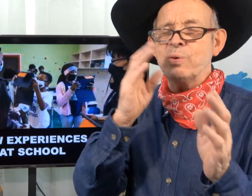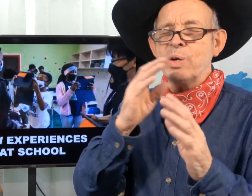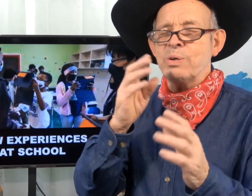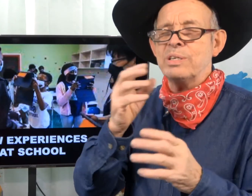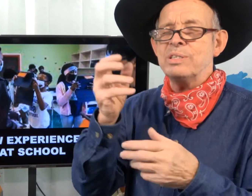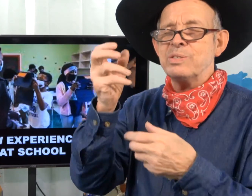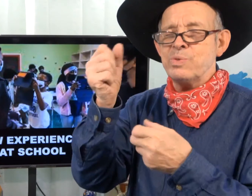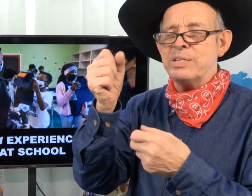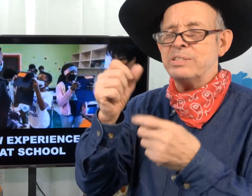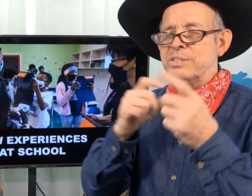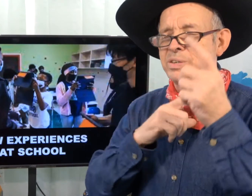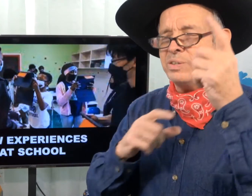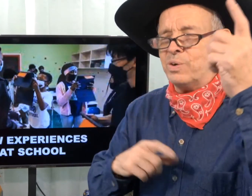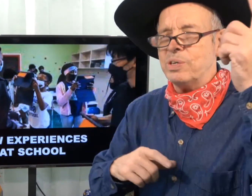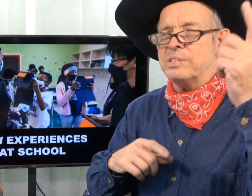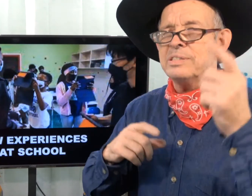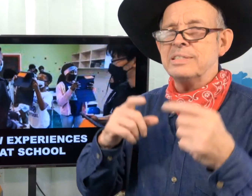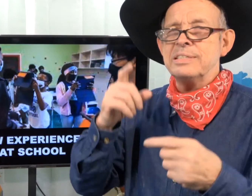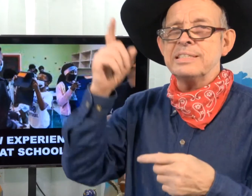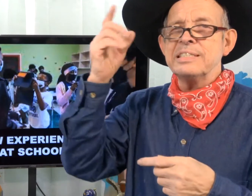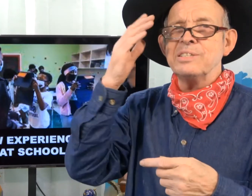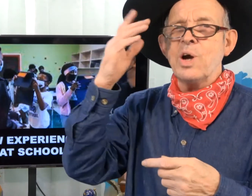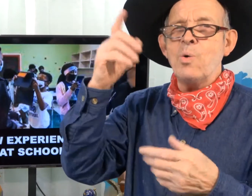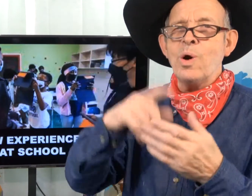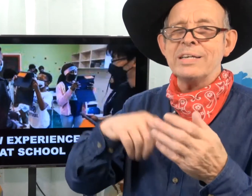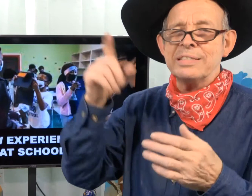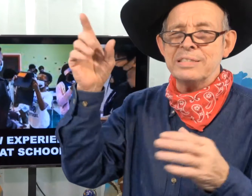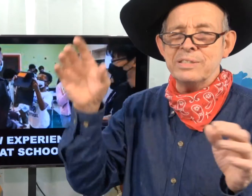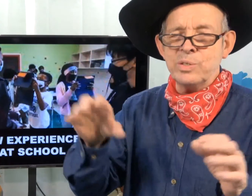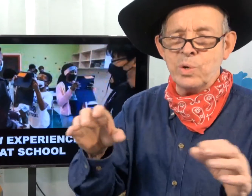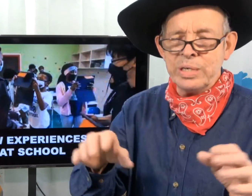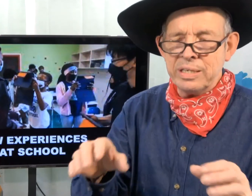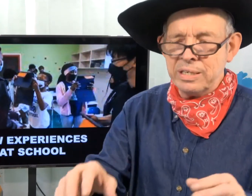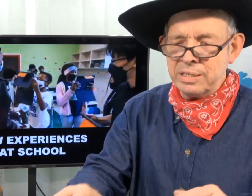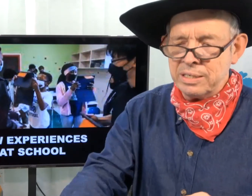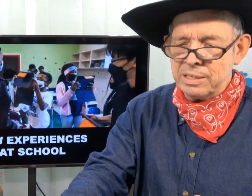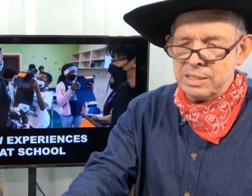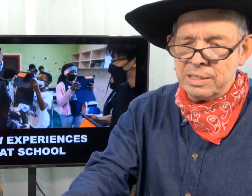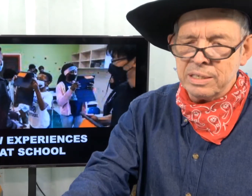Jerry, sweat the Lord. You know what you should do.